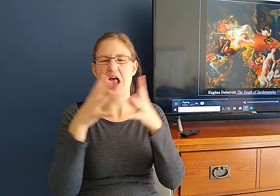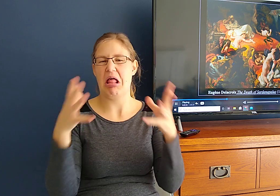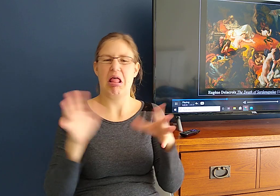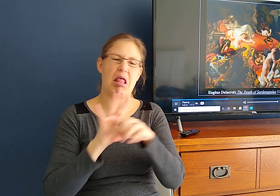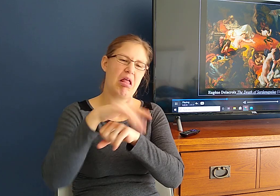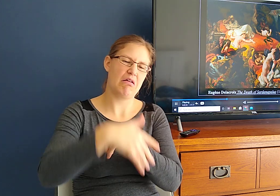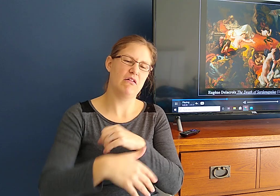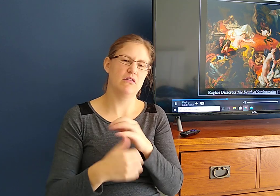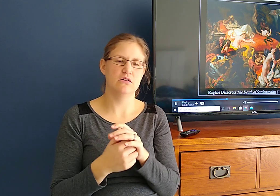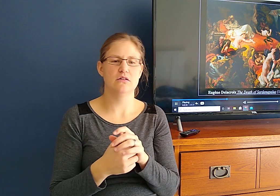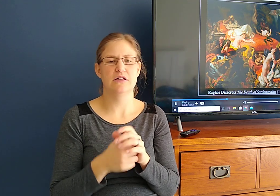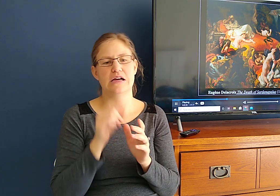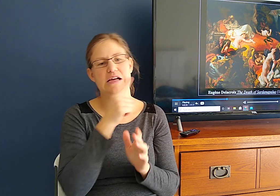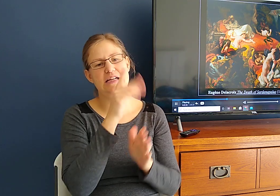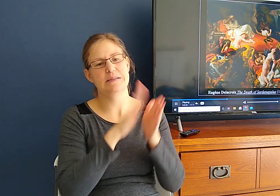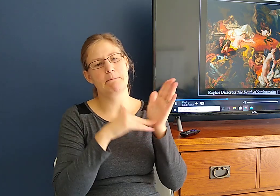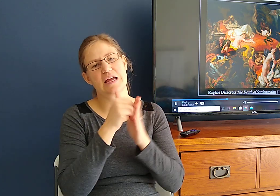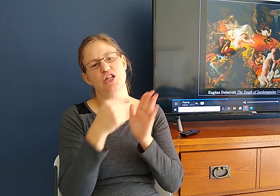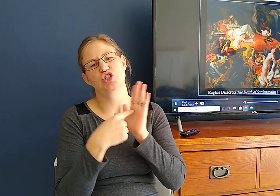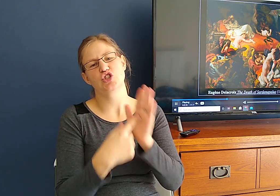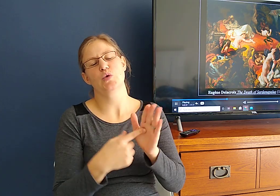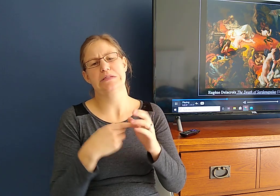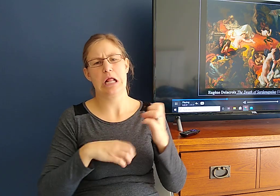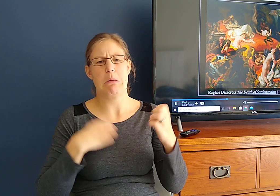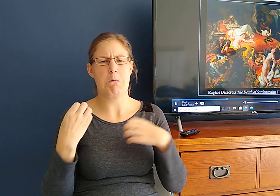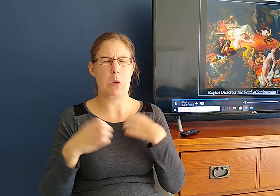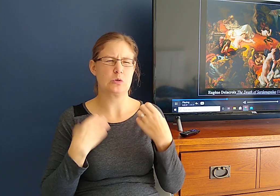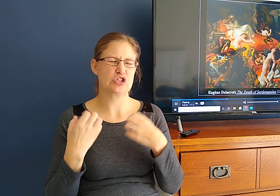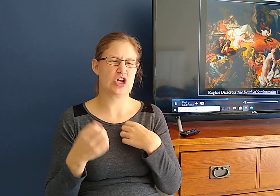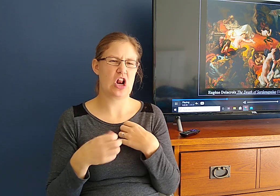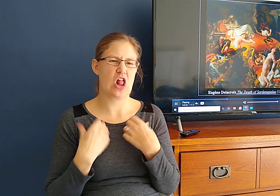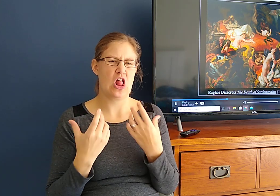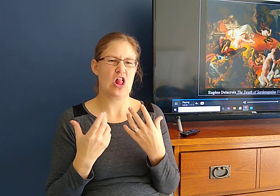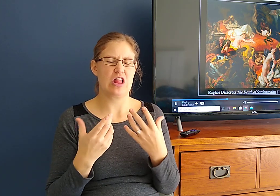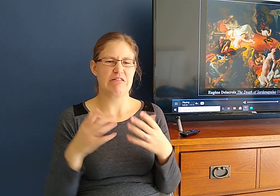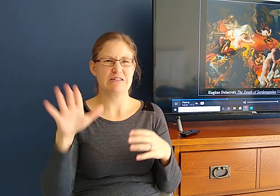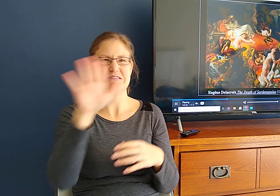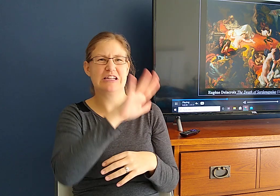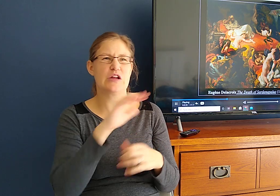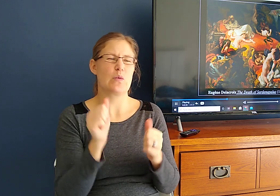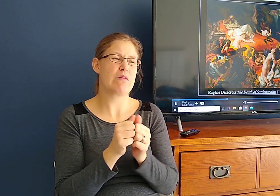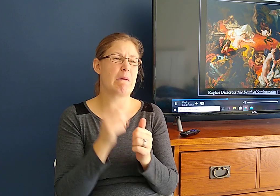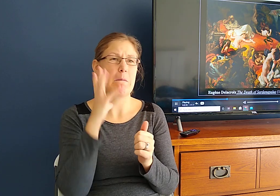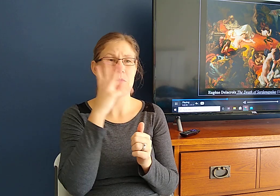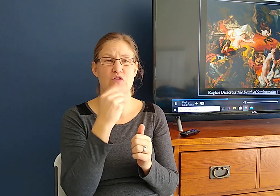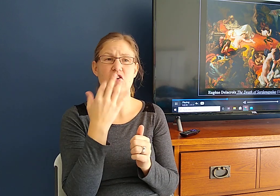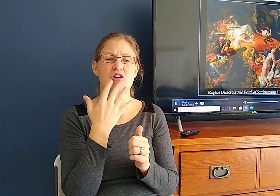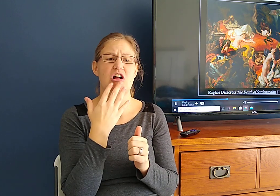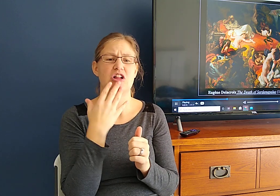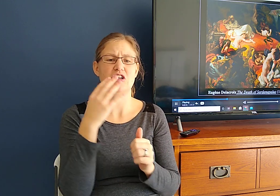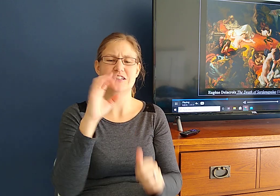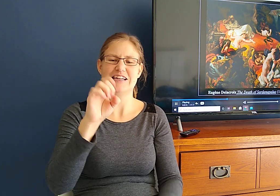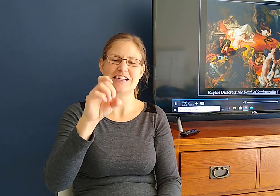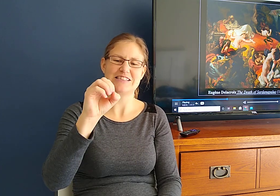Delacroix's painting shows an emotionally stirring scene, alive with beautiful colors, exotic costumes, and